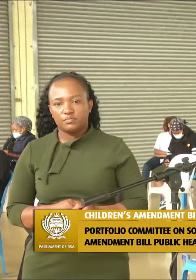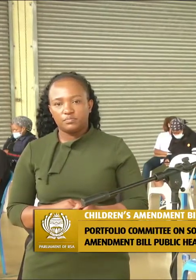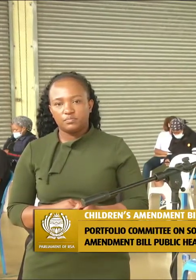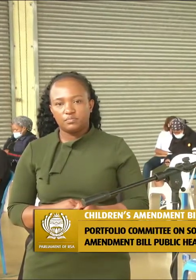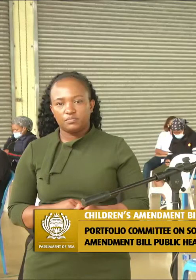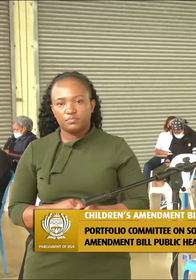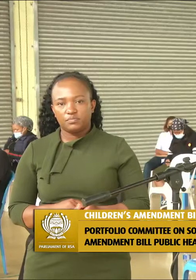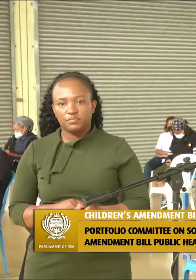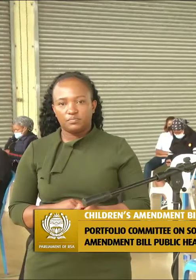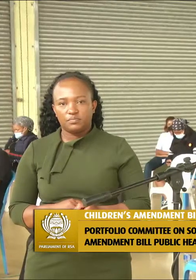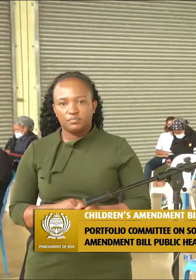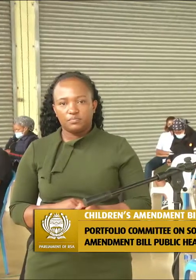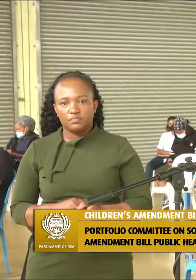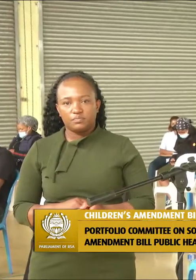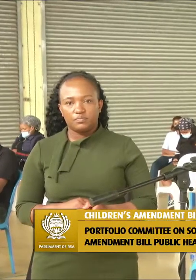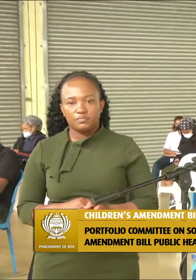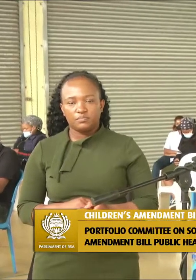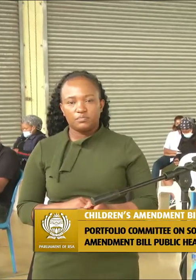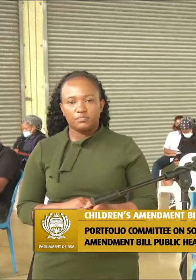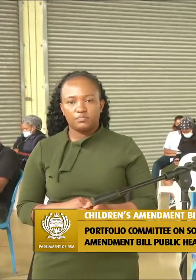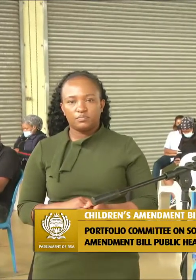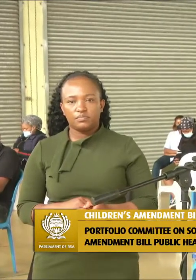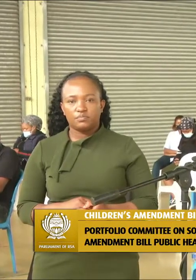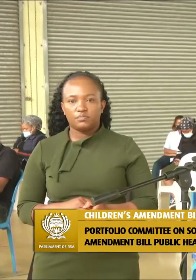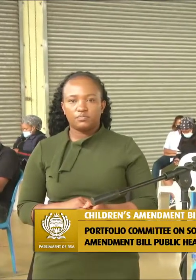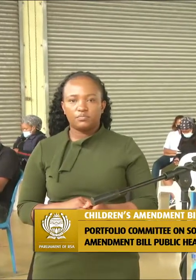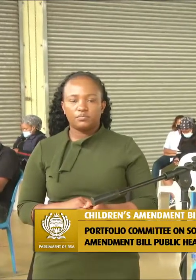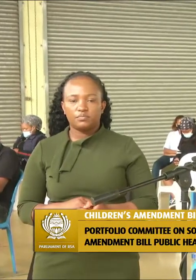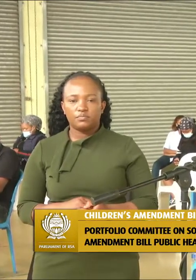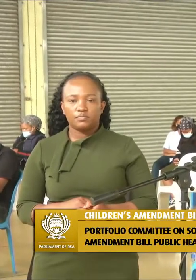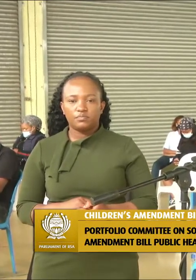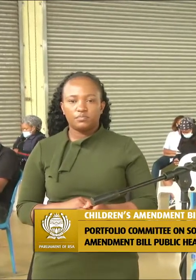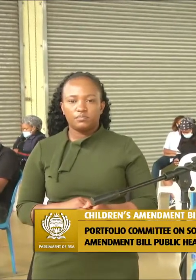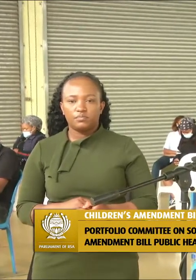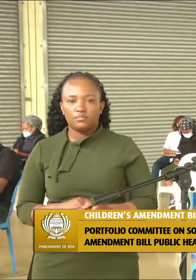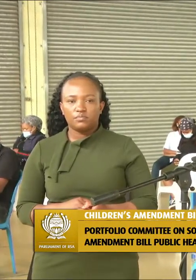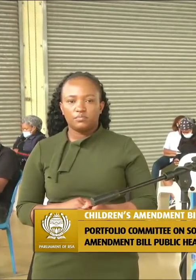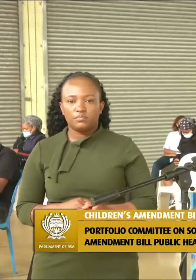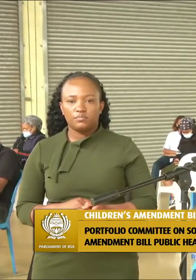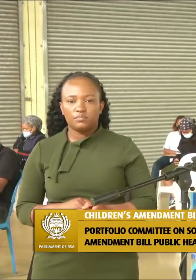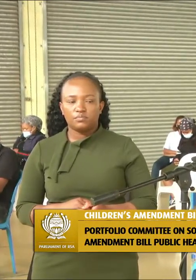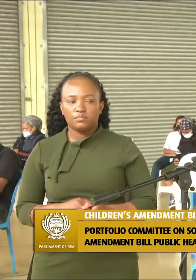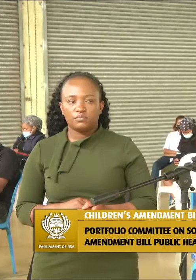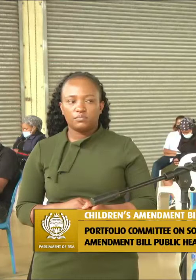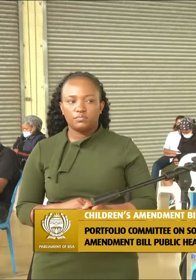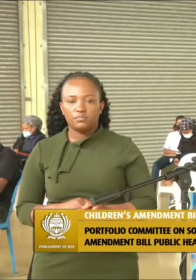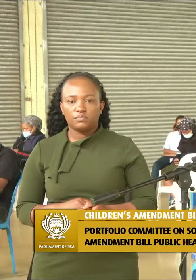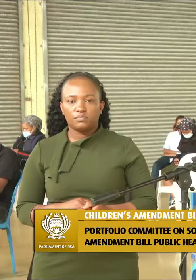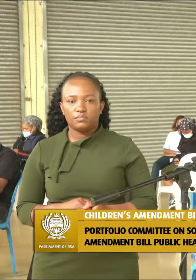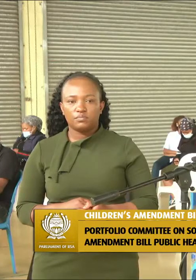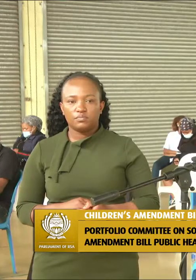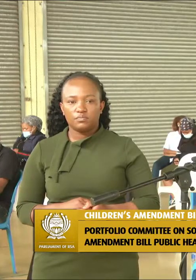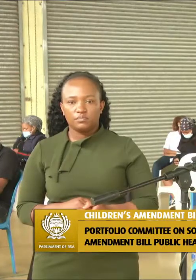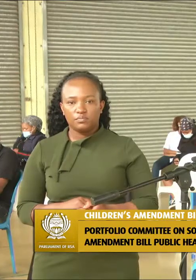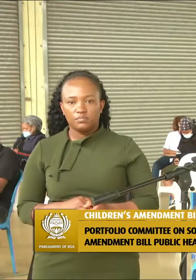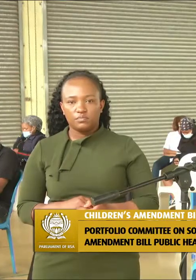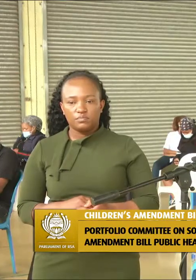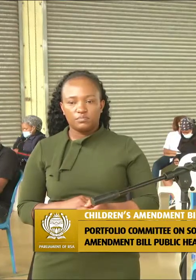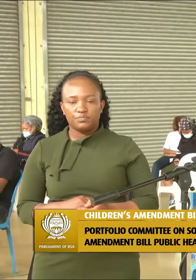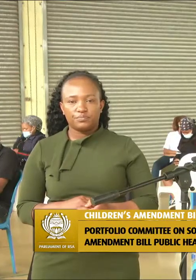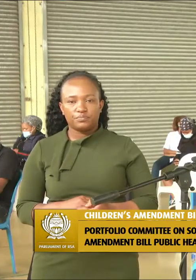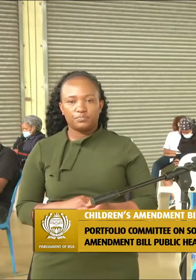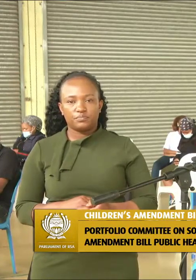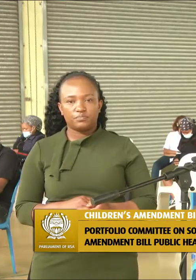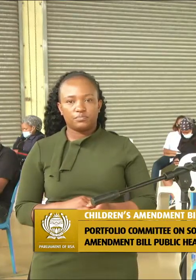moves forward from ECD to childhood phase, growing up to the mainstream school, because they did